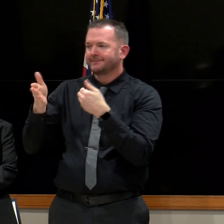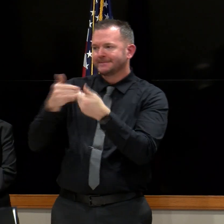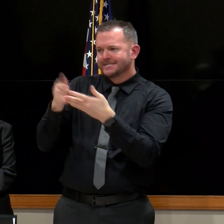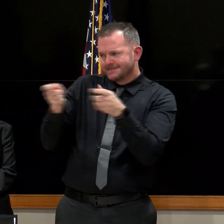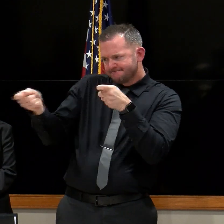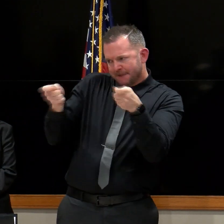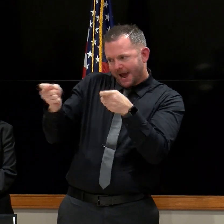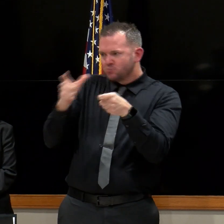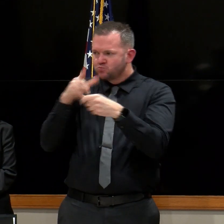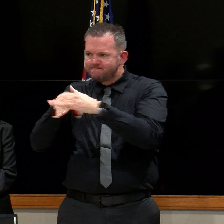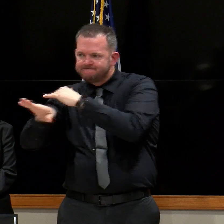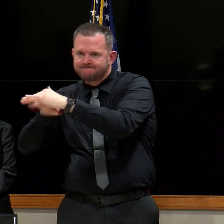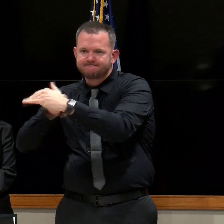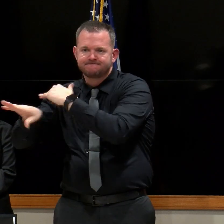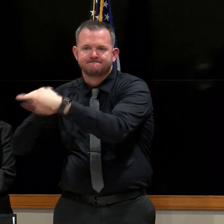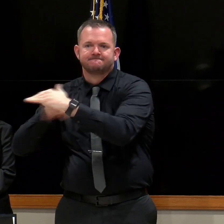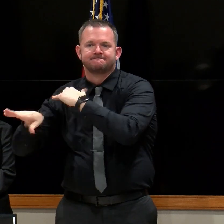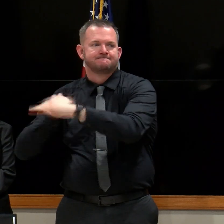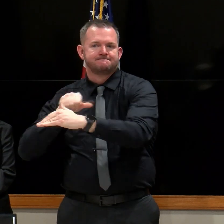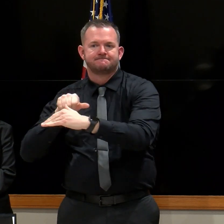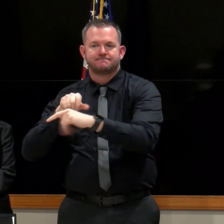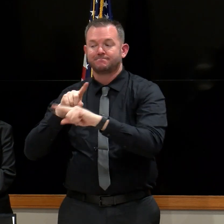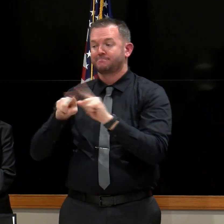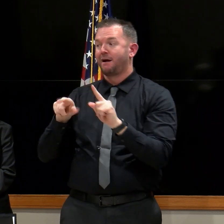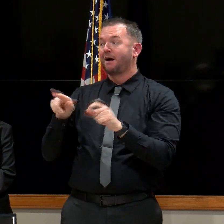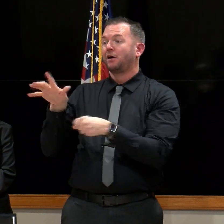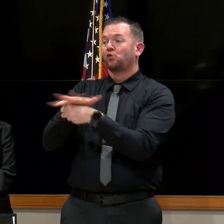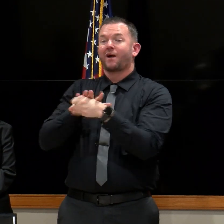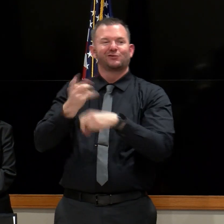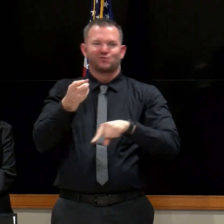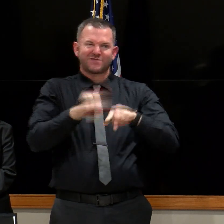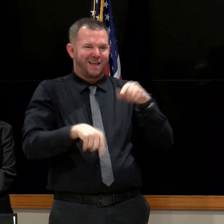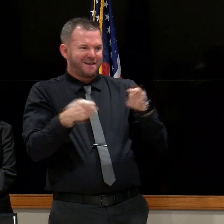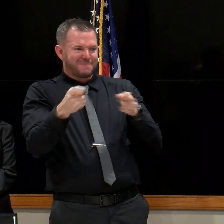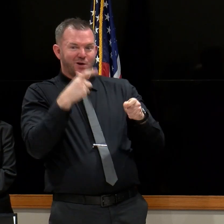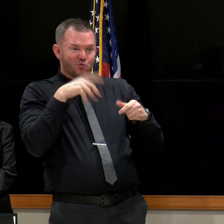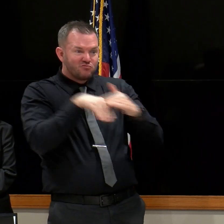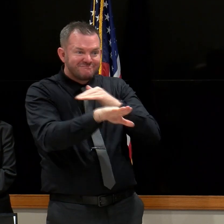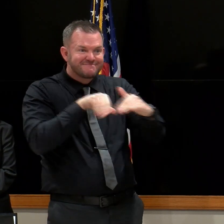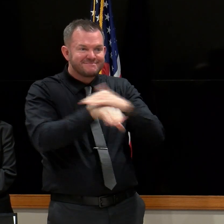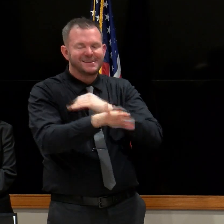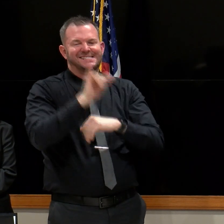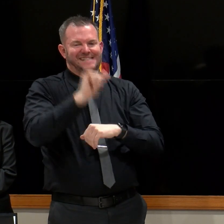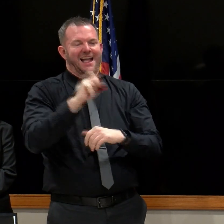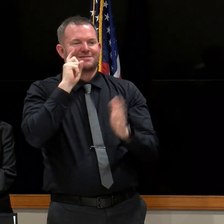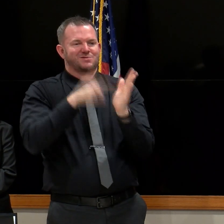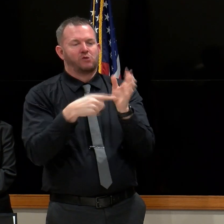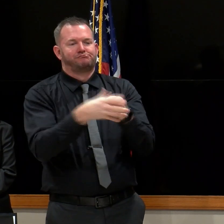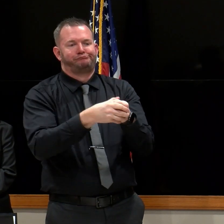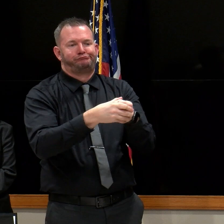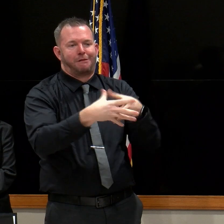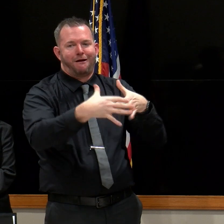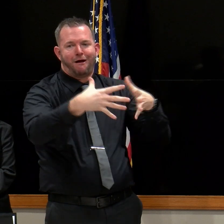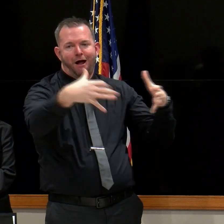of making school classrooms controlled environments. That's not where we're seeing the spread. Where we're seeing the spread when it comes to school are the after-school